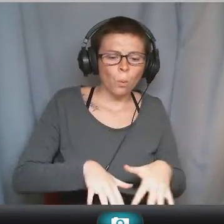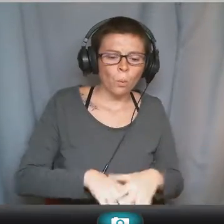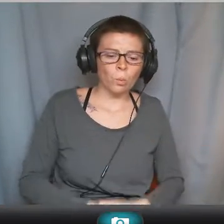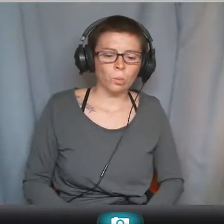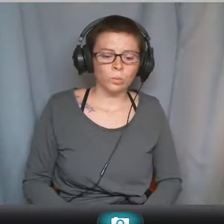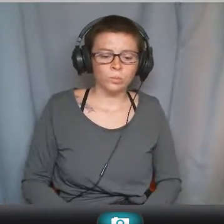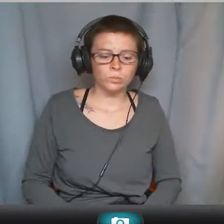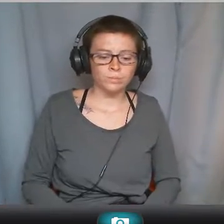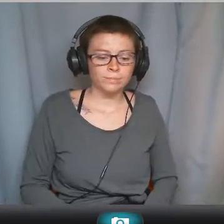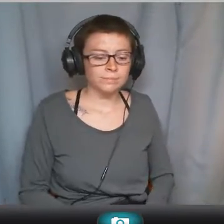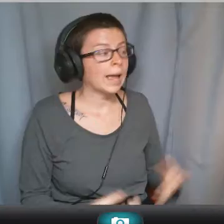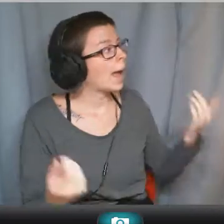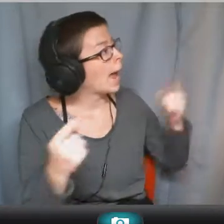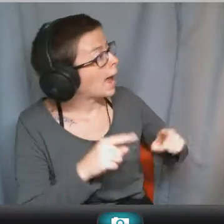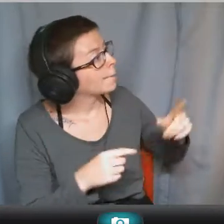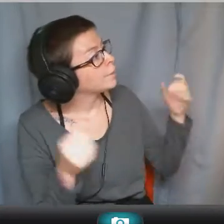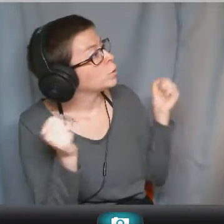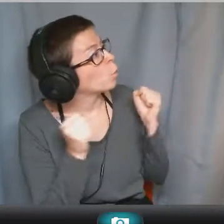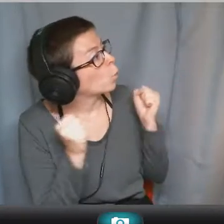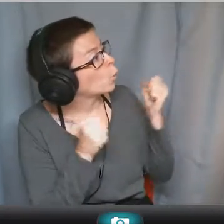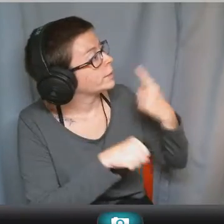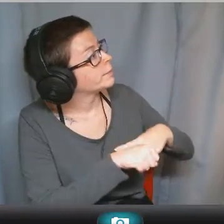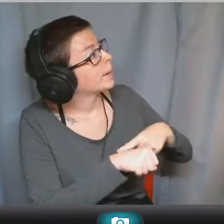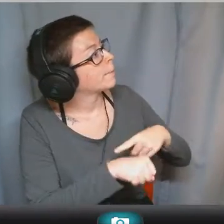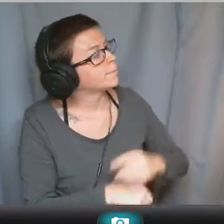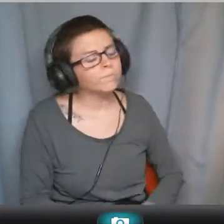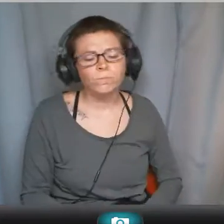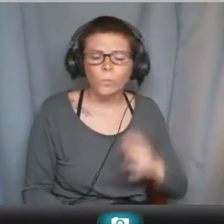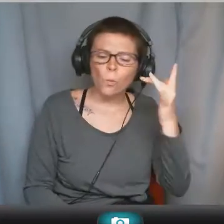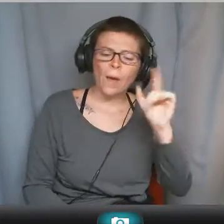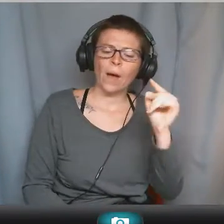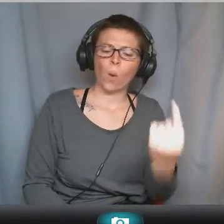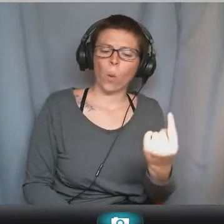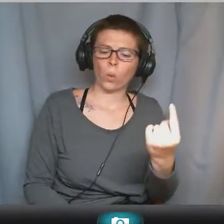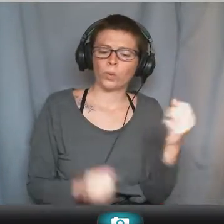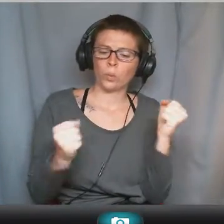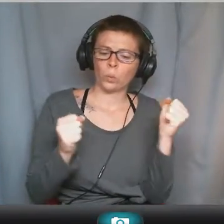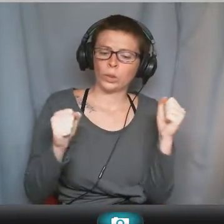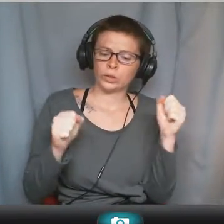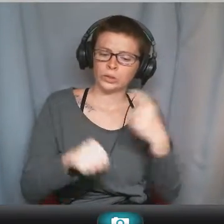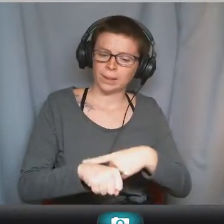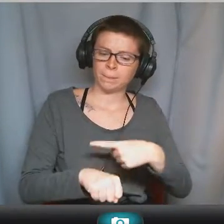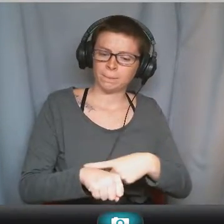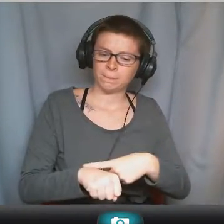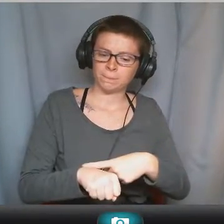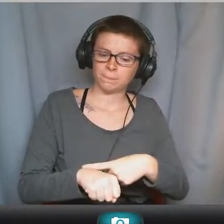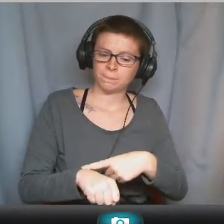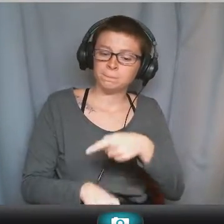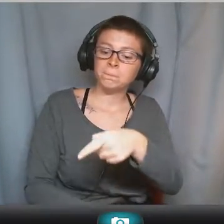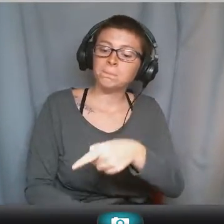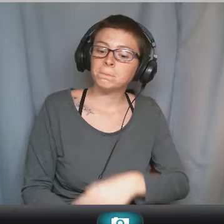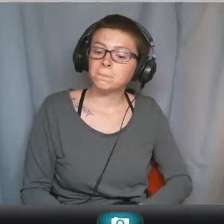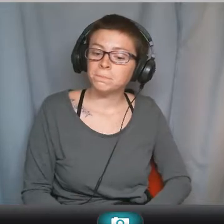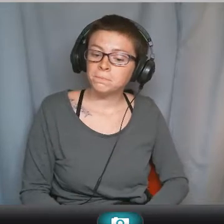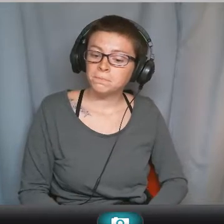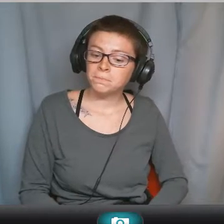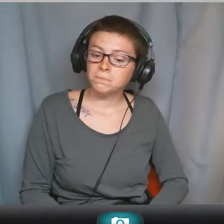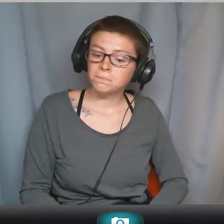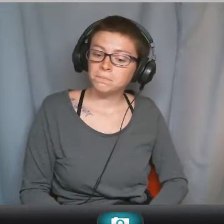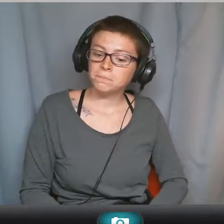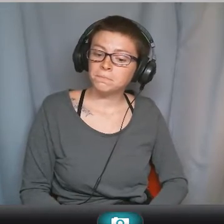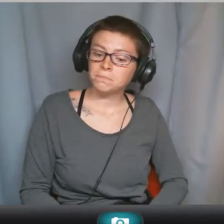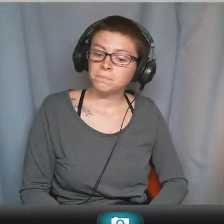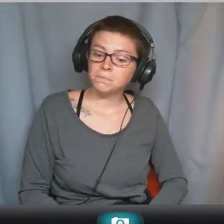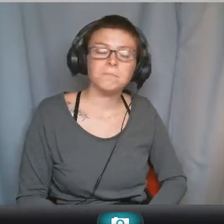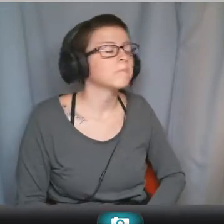Leslie? But that's when it's cold enough for when the rain comes down and it freezes. What's rain